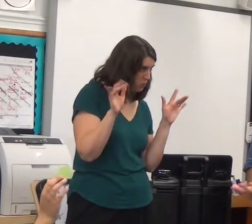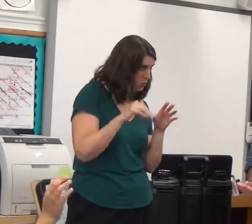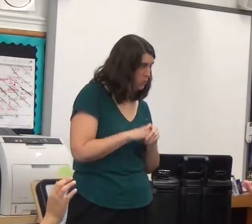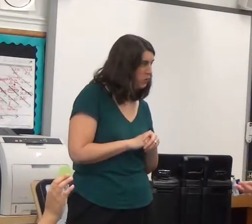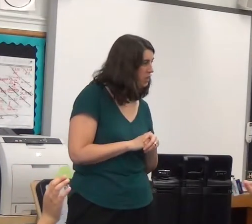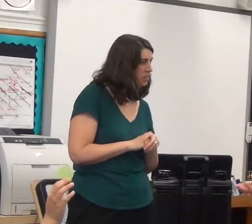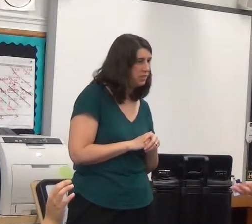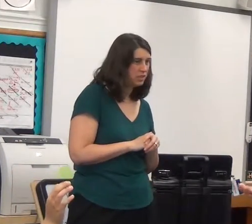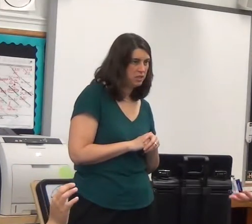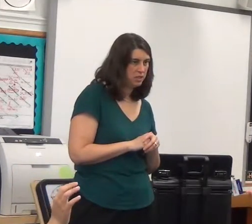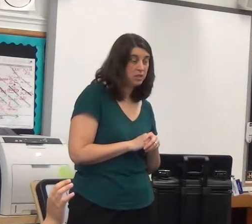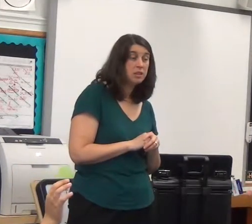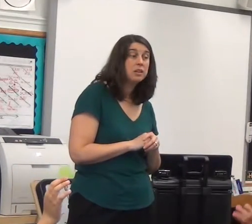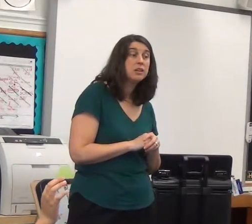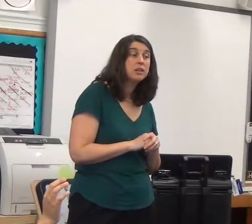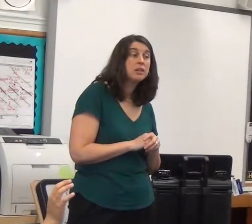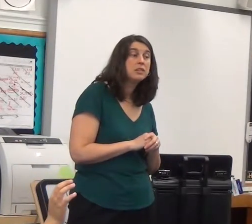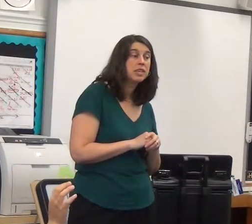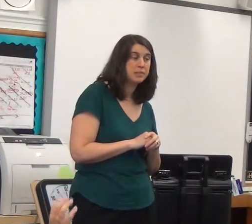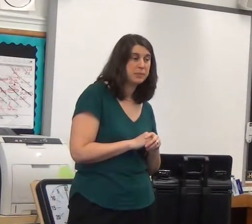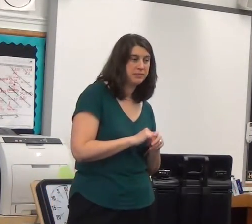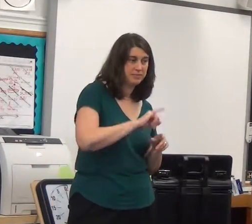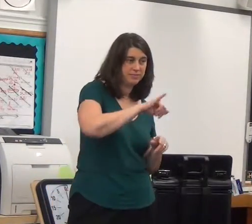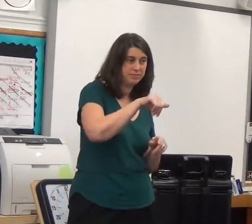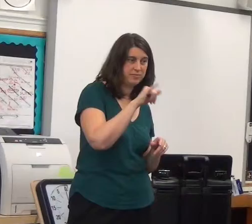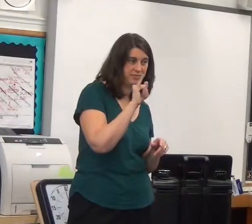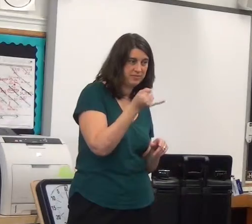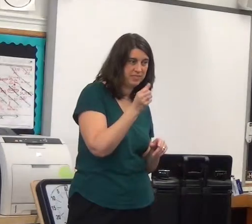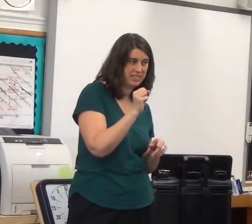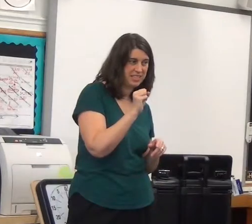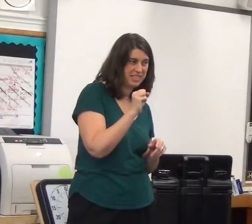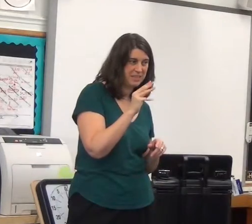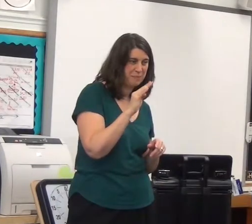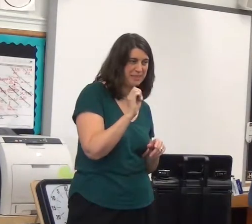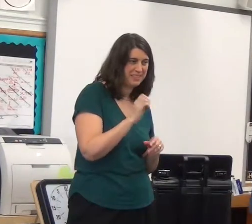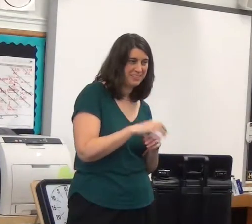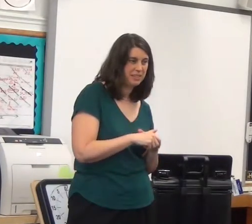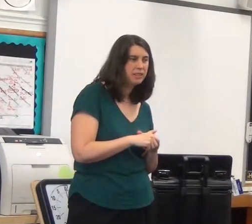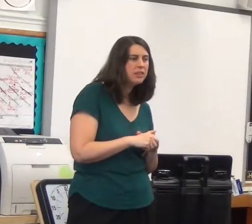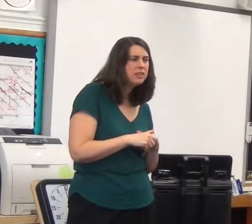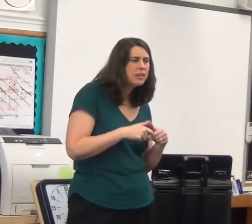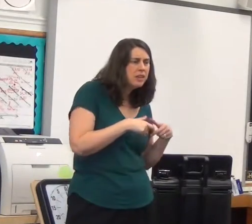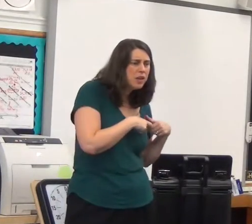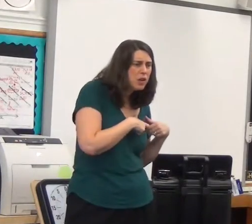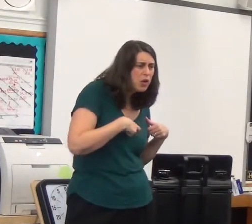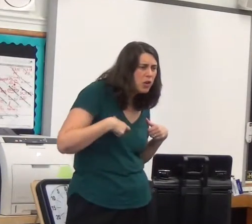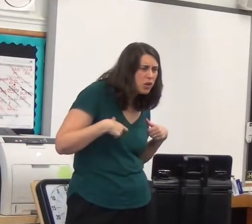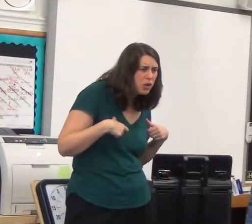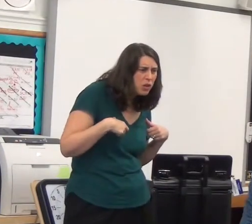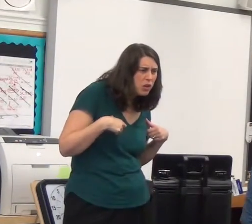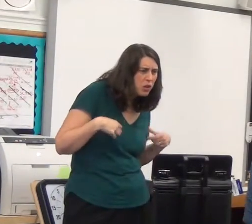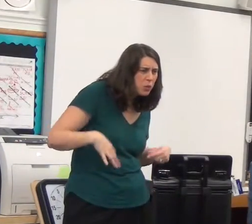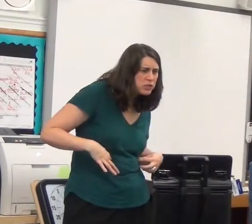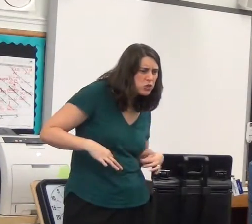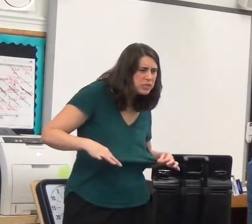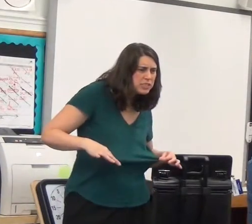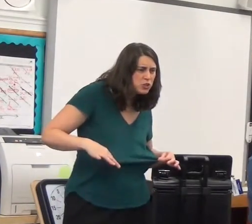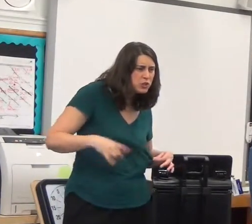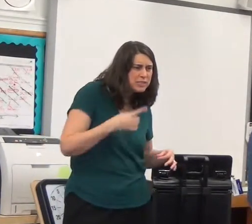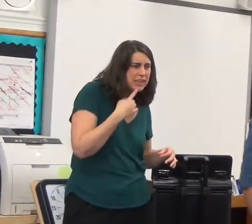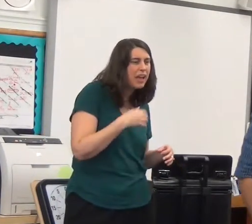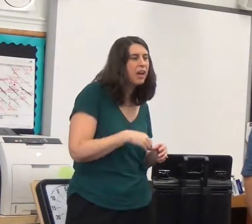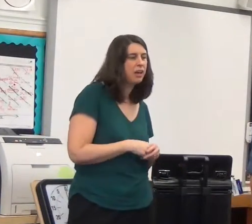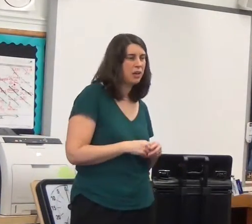ooh. Let's go over here. What's your name? Jasmine. Jasmine. What does this say? Winter bliss? Is that what your shirt